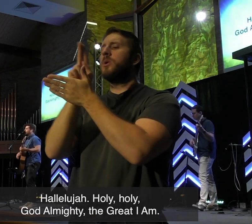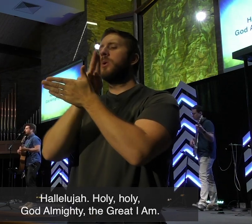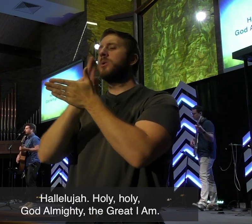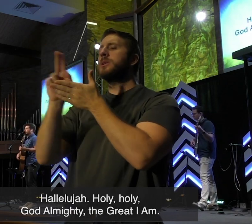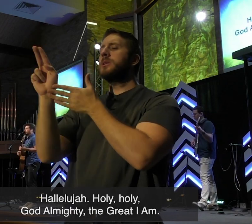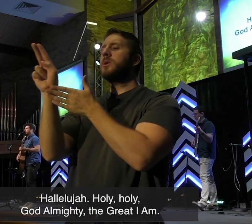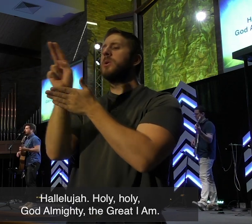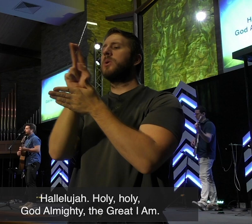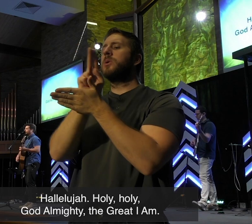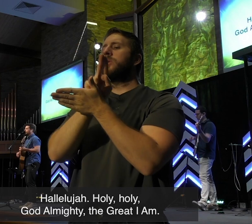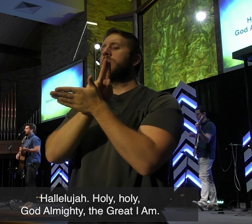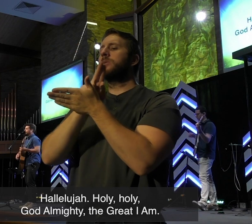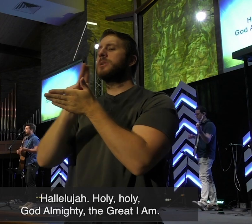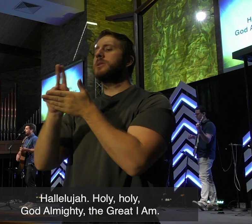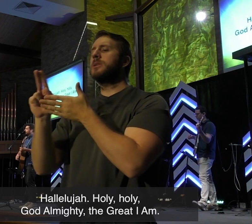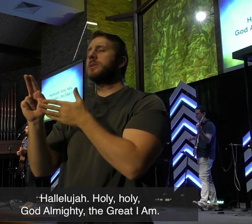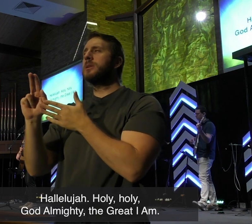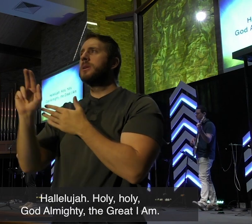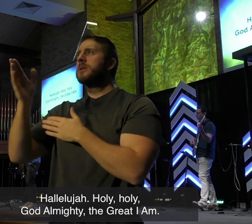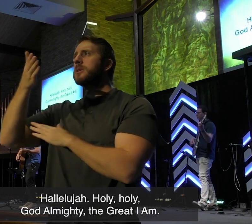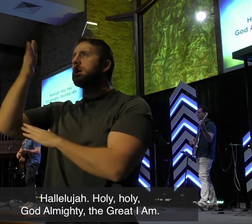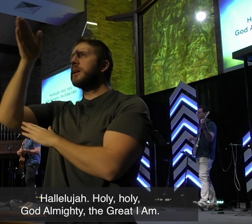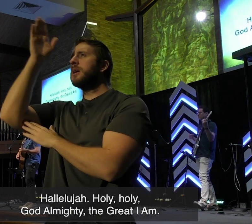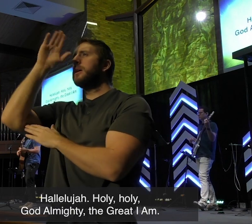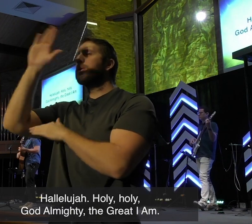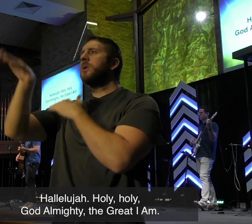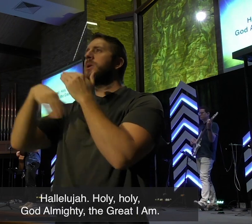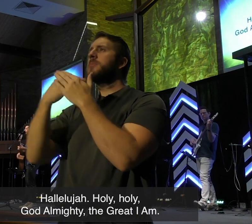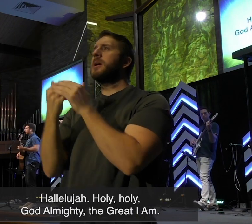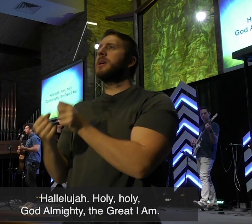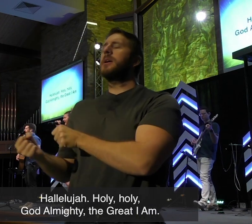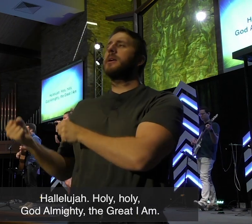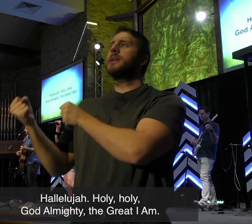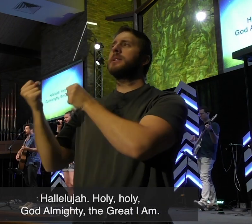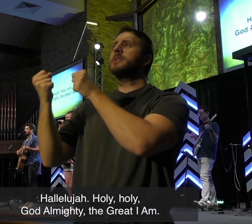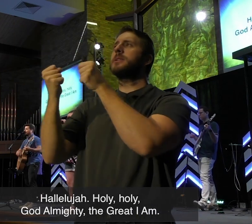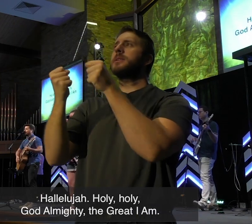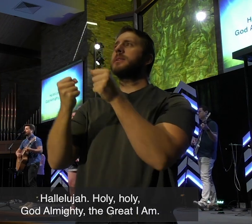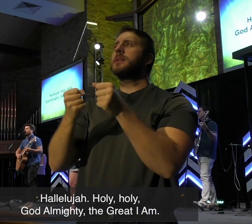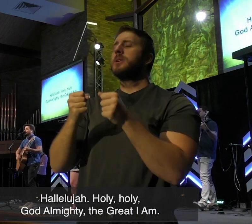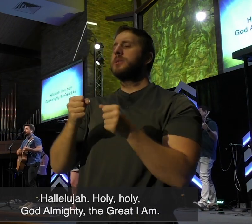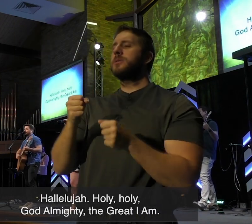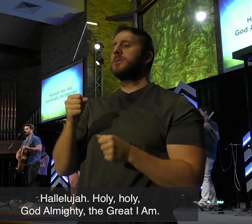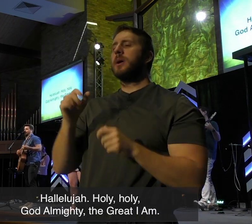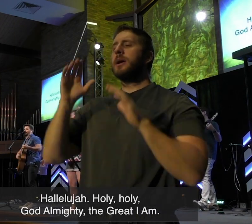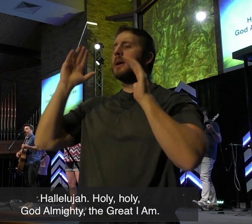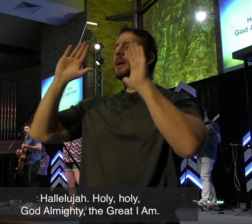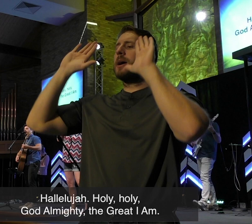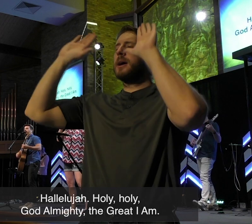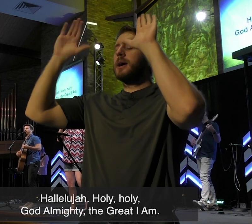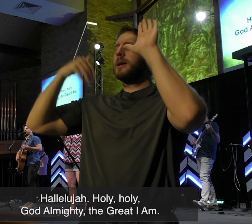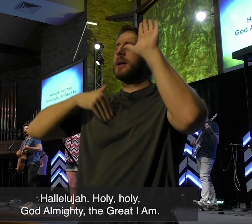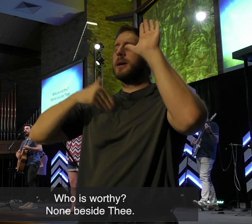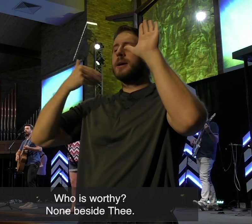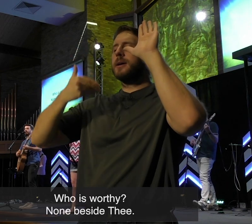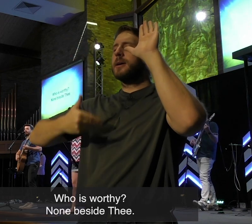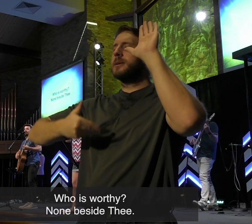hallelujah, holy, holy, God Almighty, the